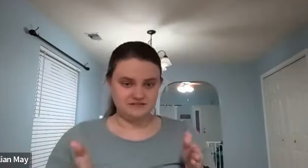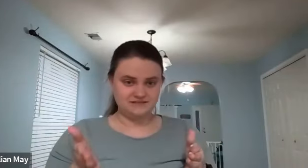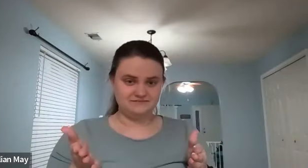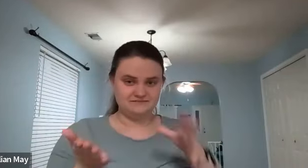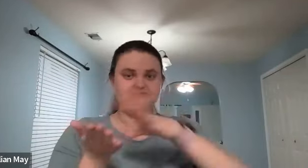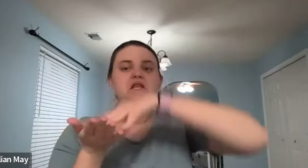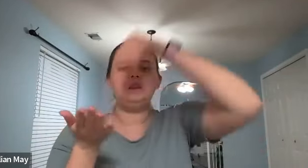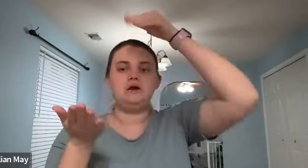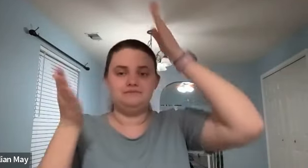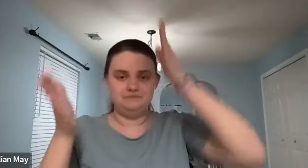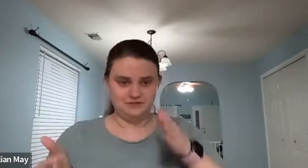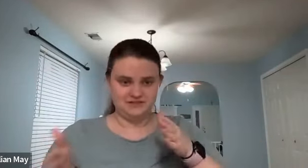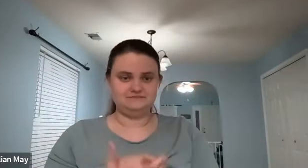person, learn, person.